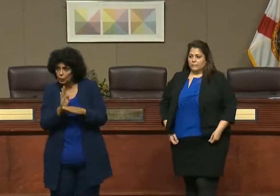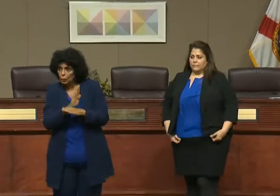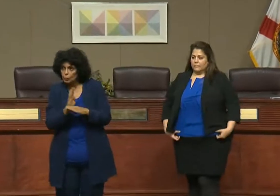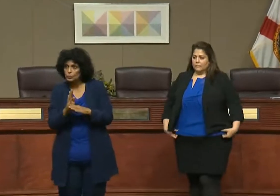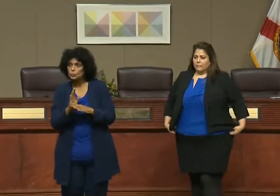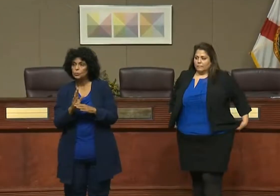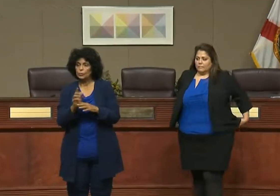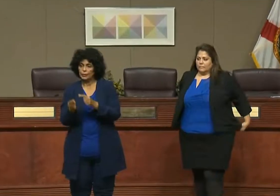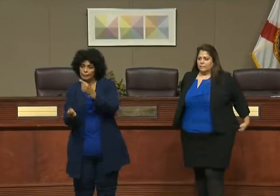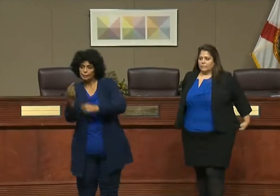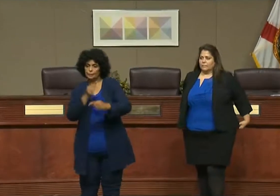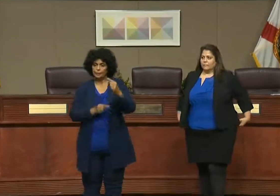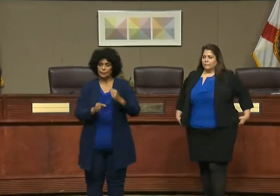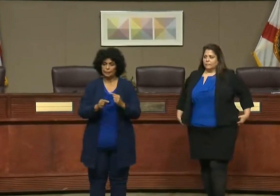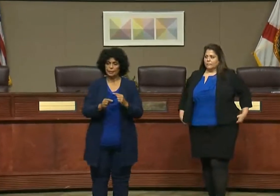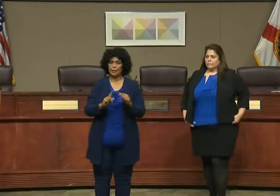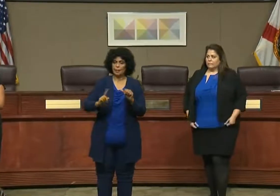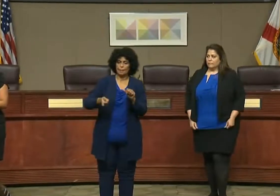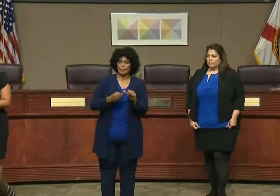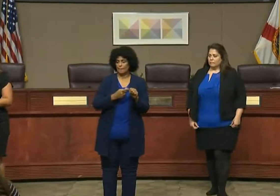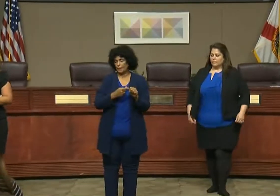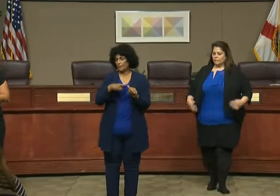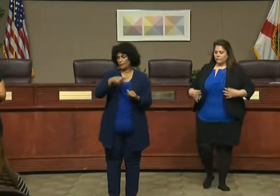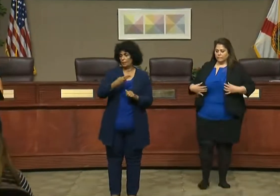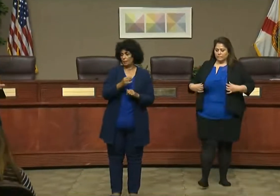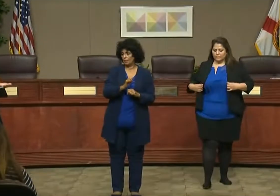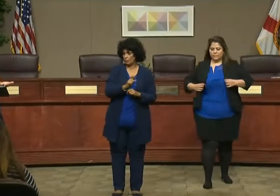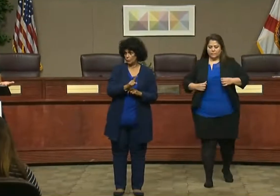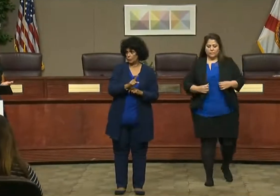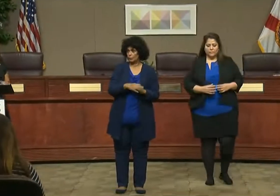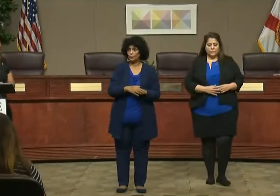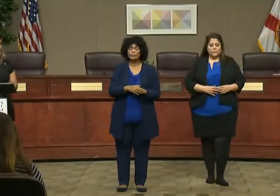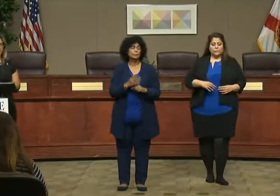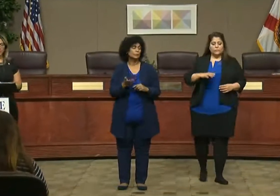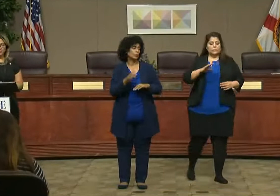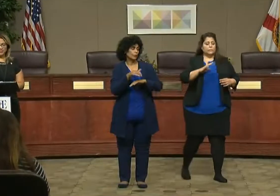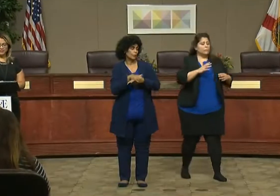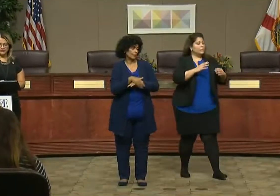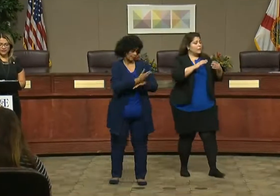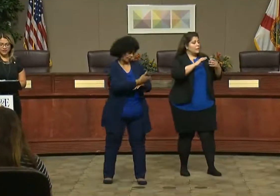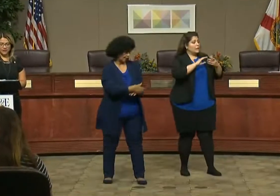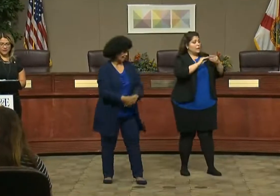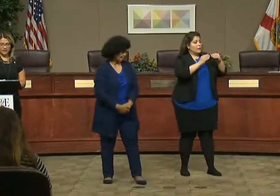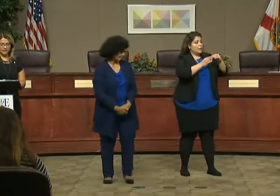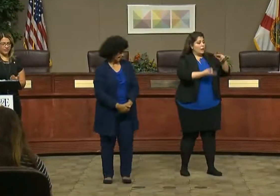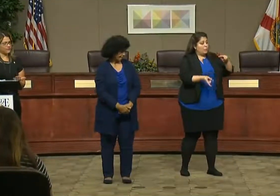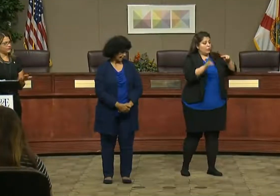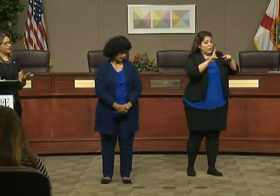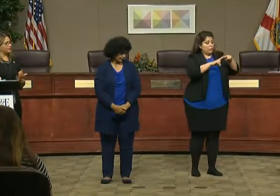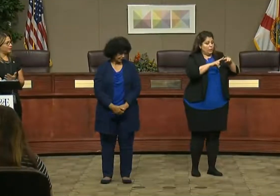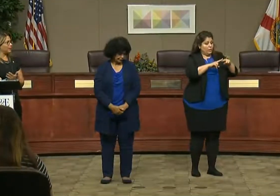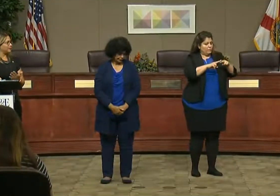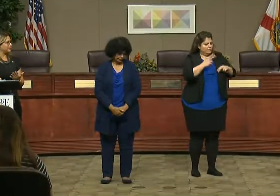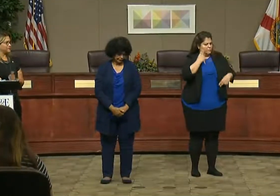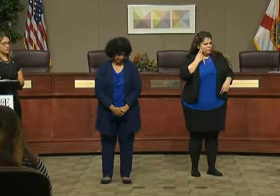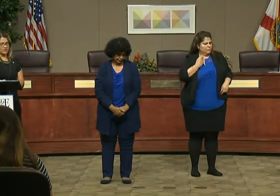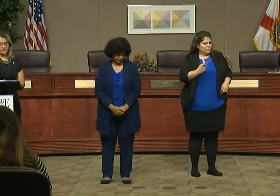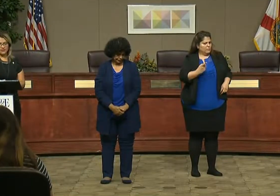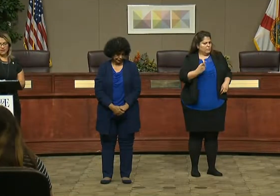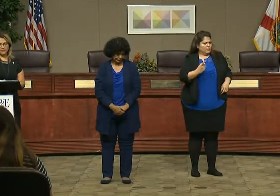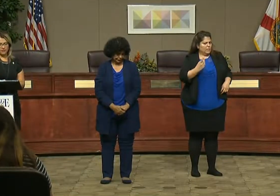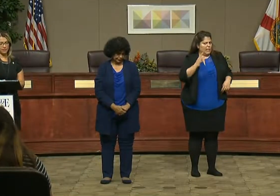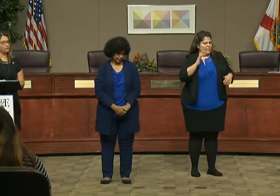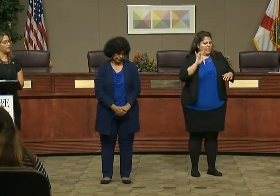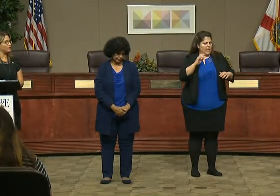1? Esta sería mi pregunta. Given the increase in numbers that we have seen throughout as a